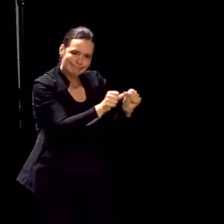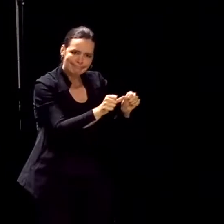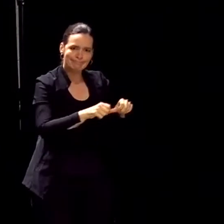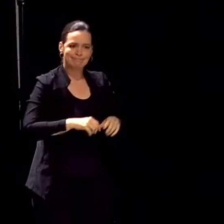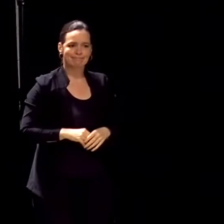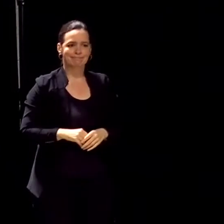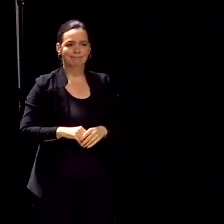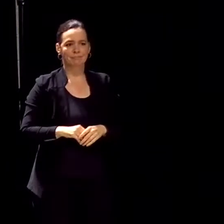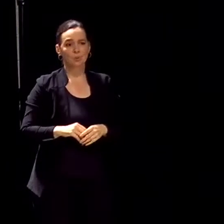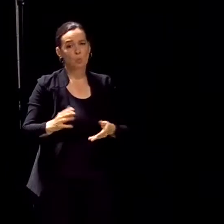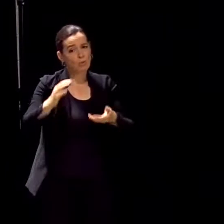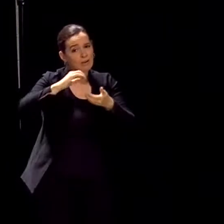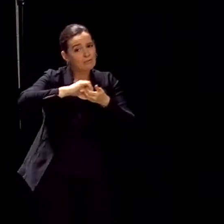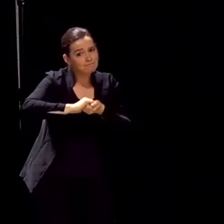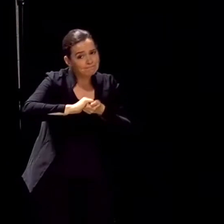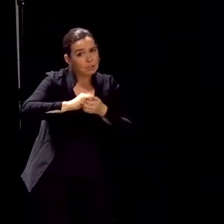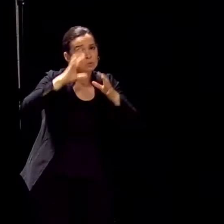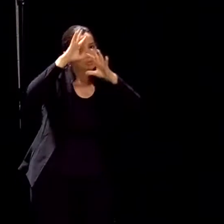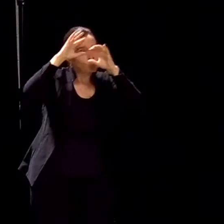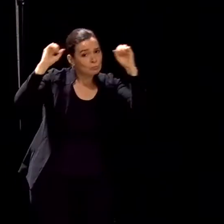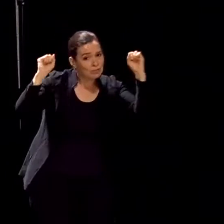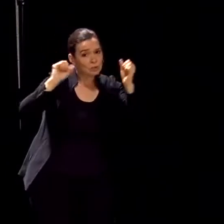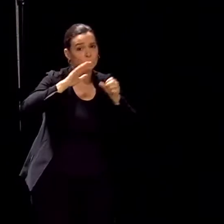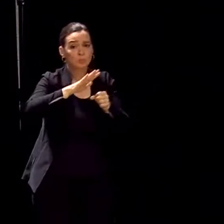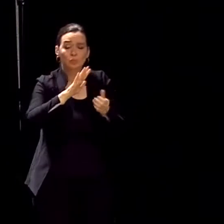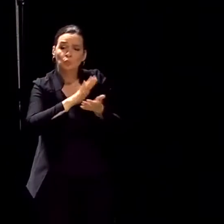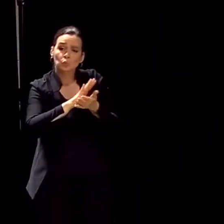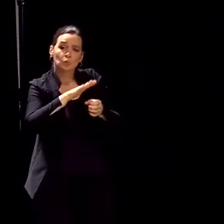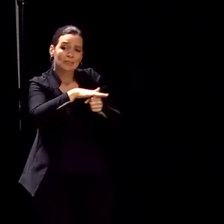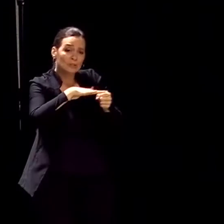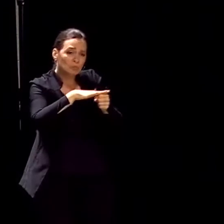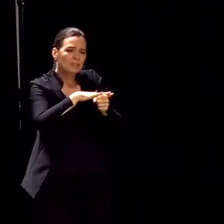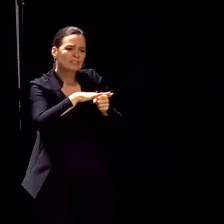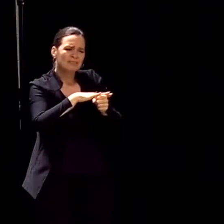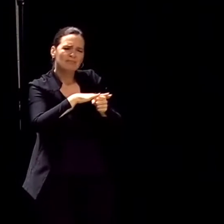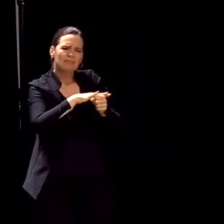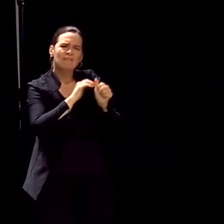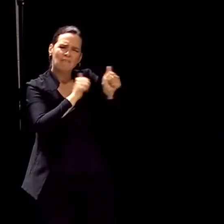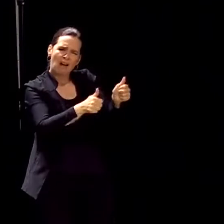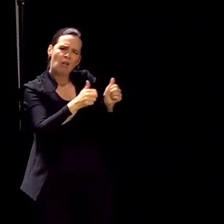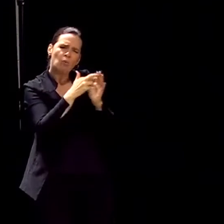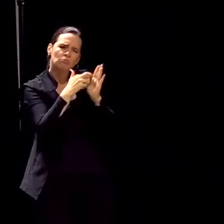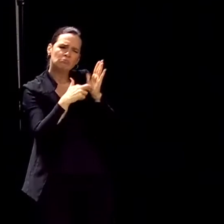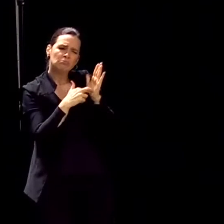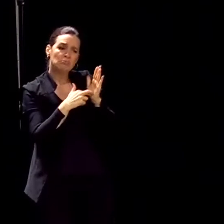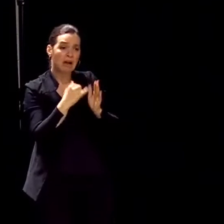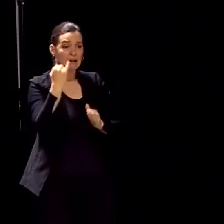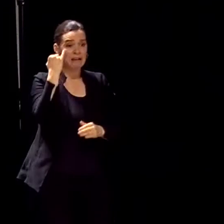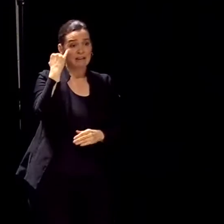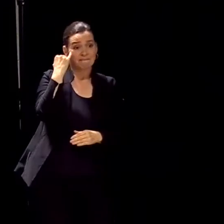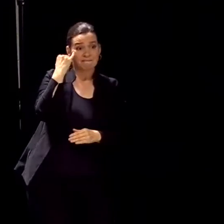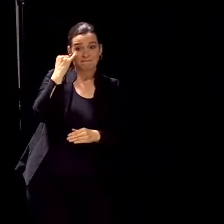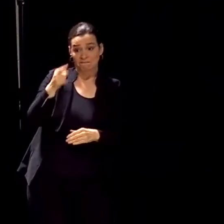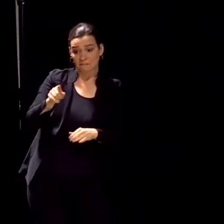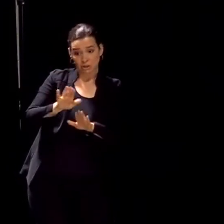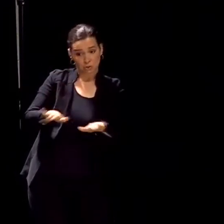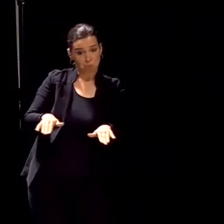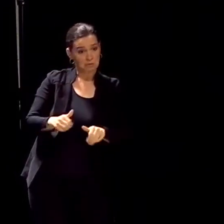superintendents. But in the event parents aren't going to let their children participate, you're making the decision for